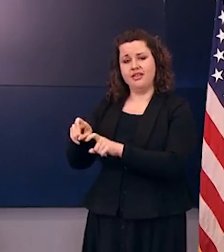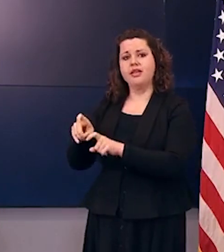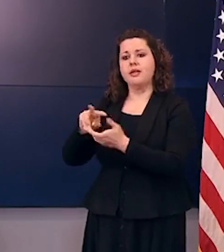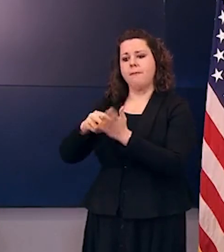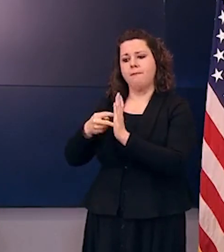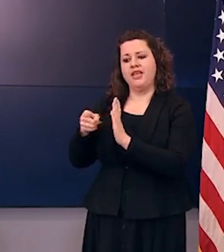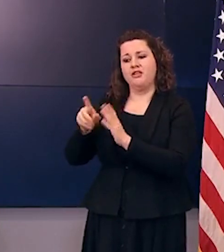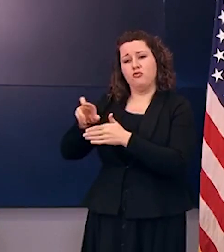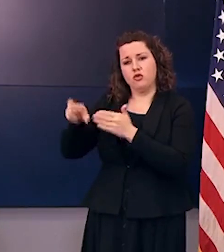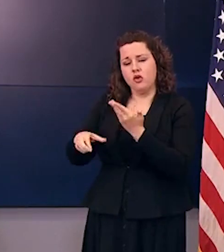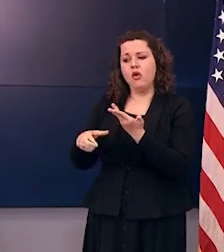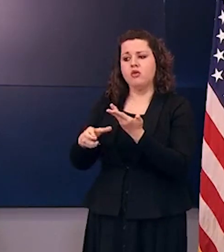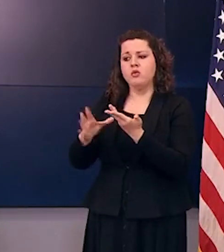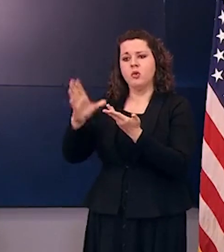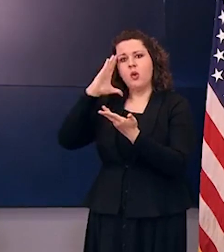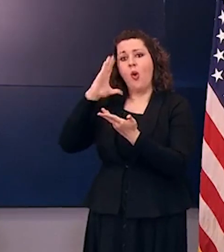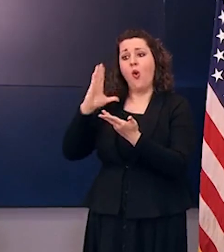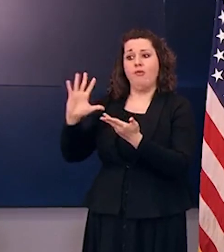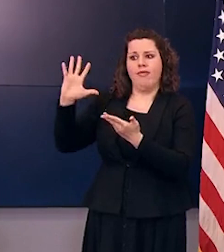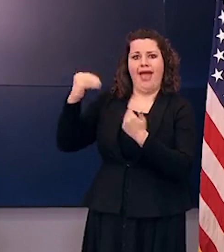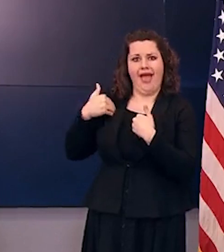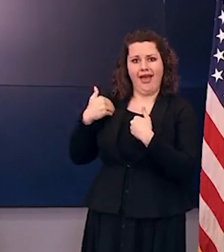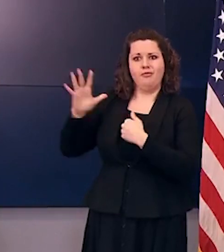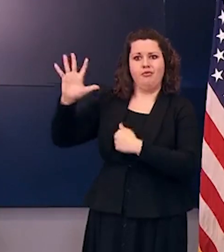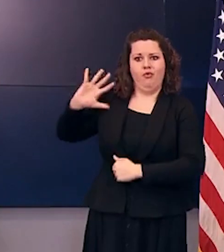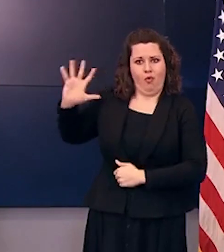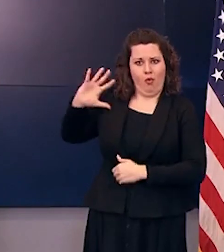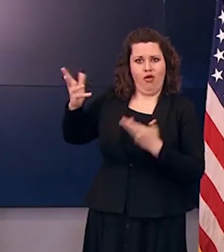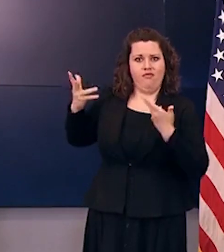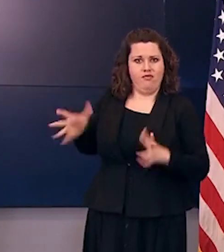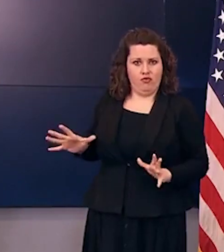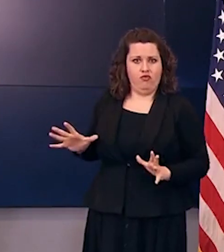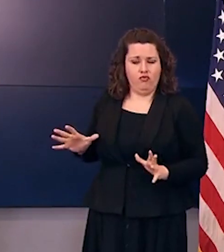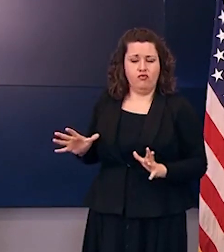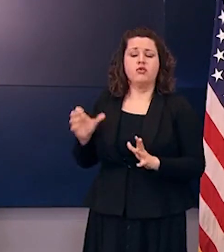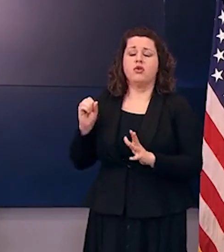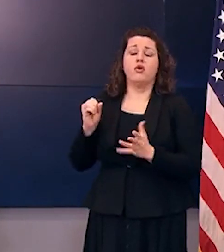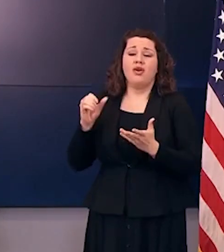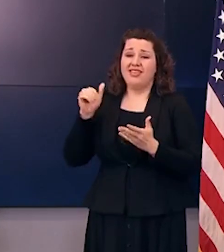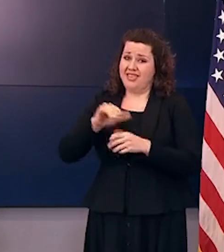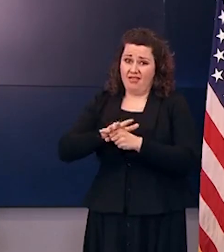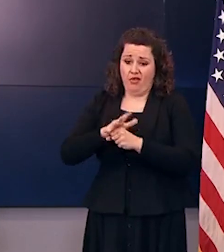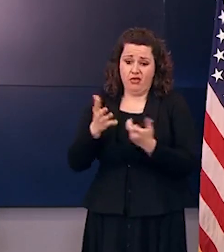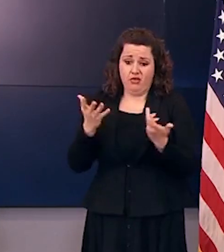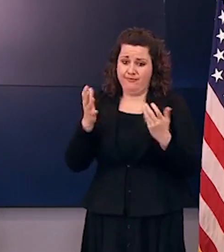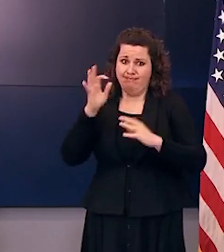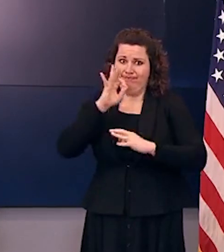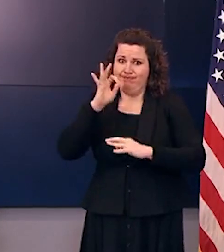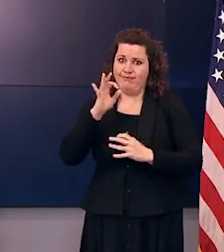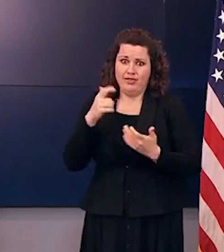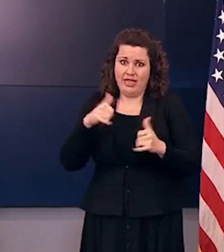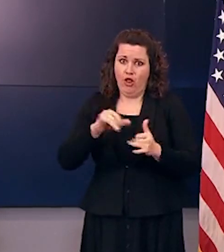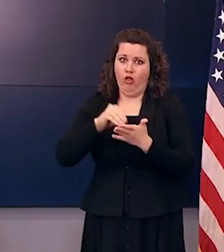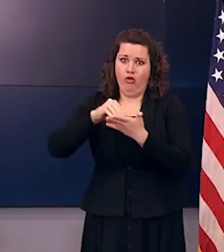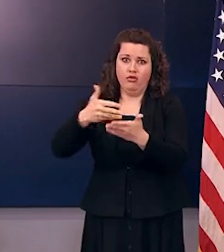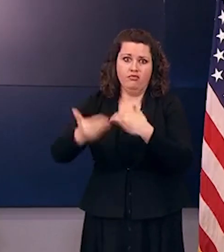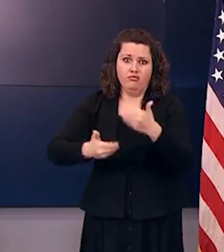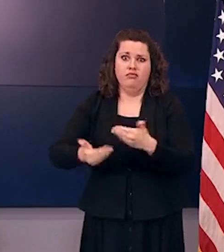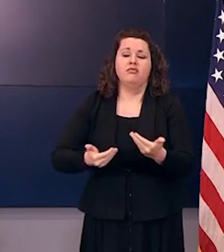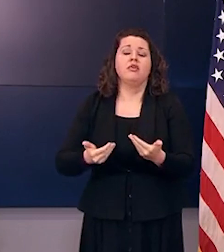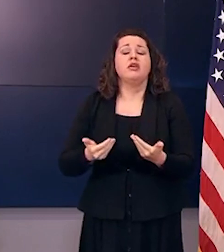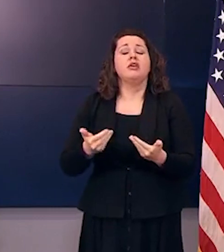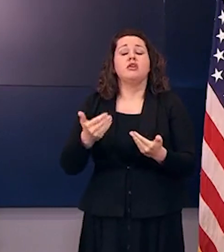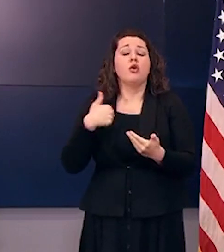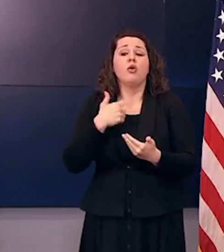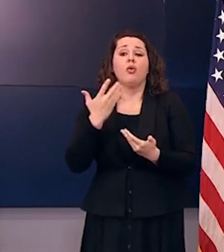they have already had the virus. Again, there are a lot of things that we don't know about this virus, one of which is whether a